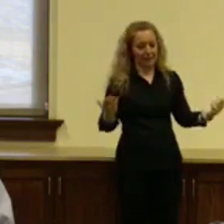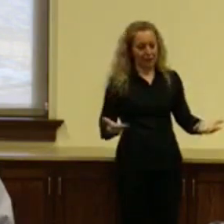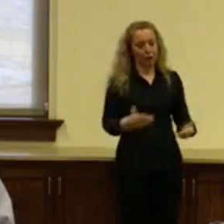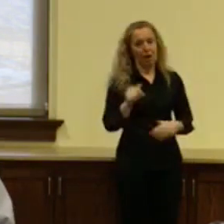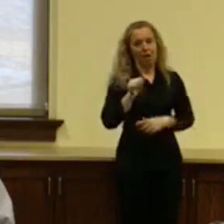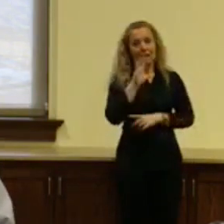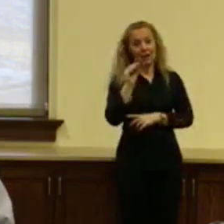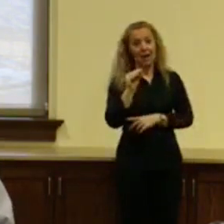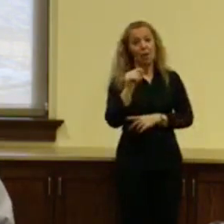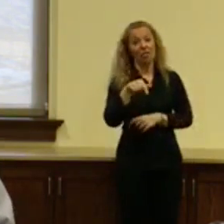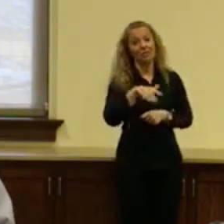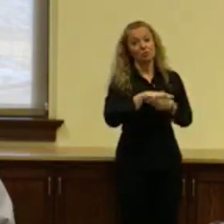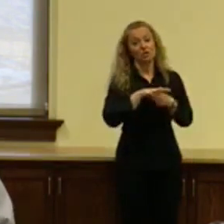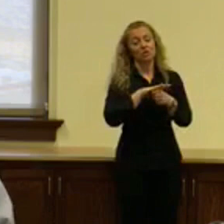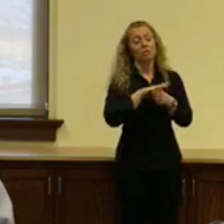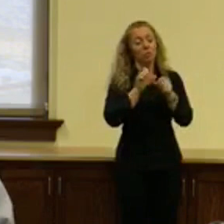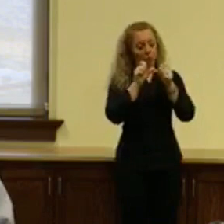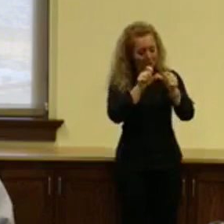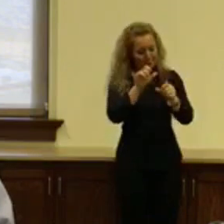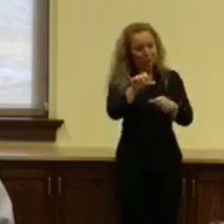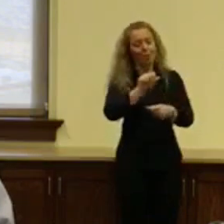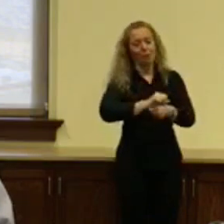and in this region, and we're going to continue to do that.